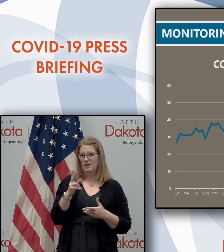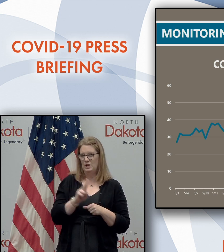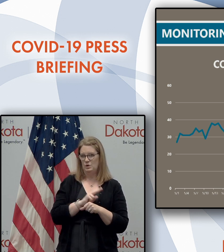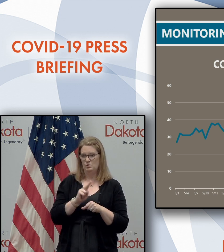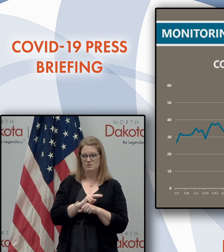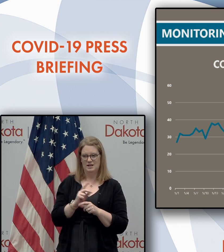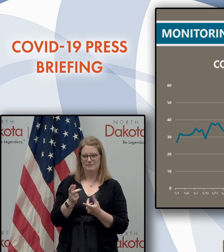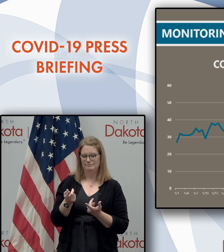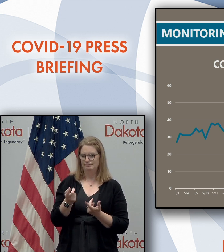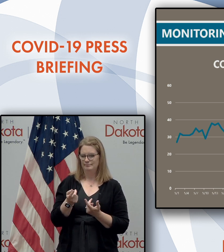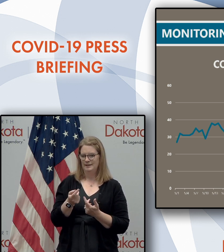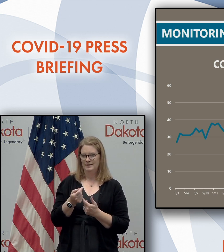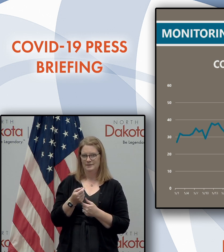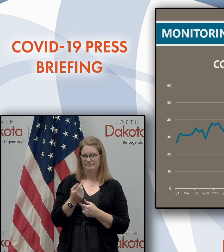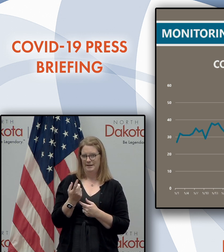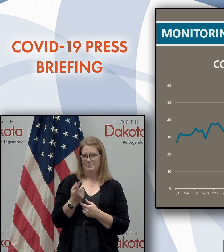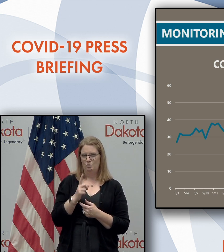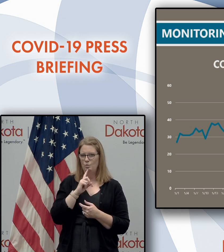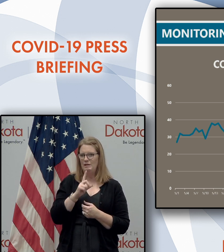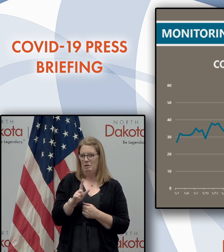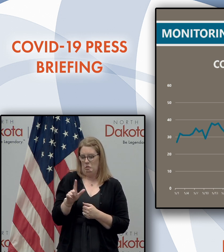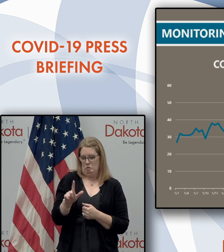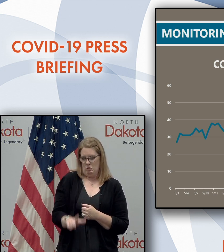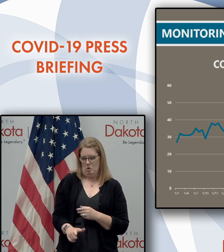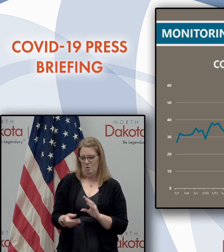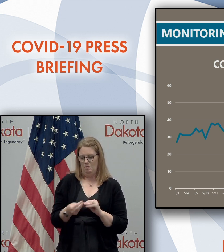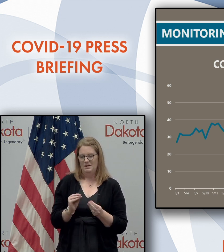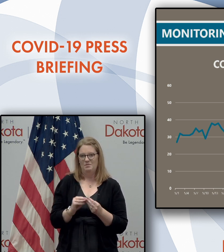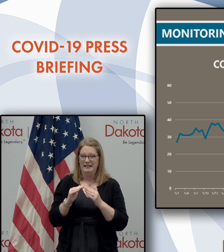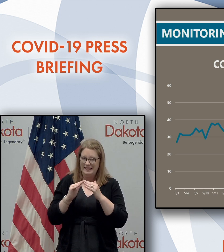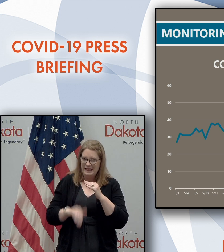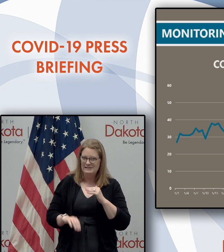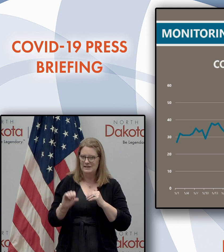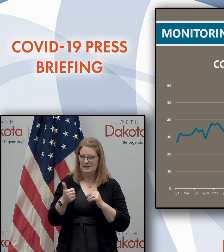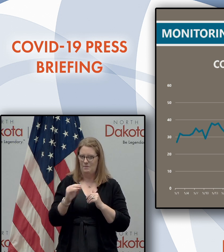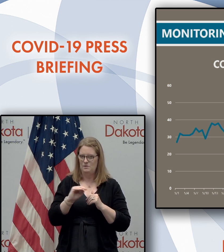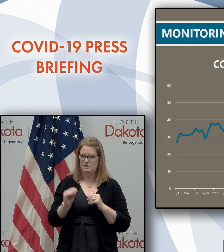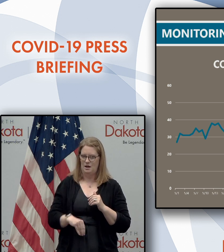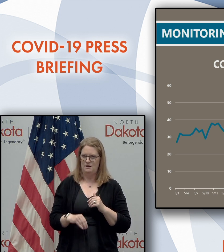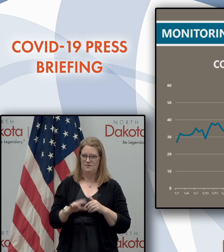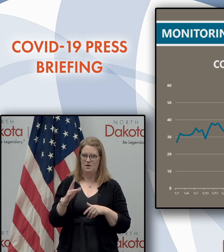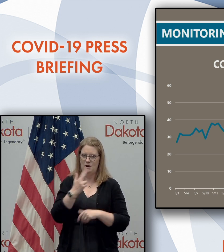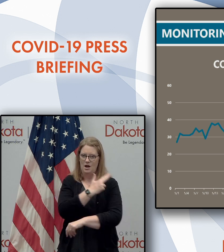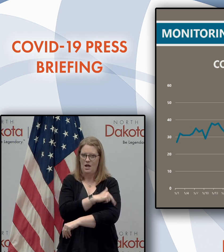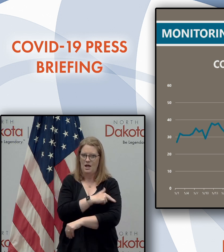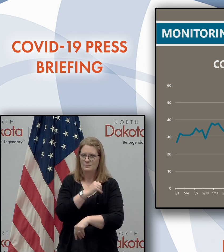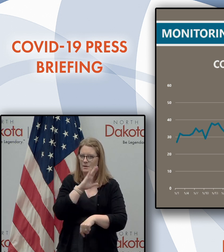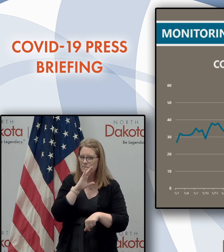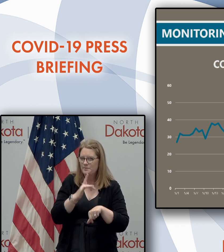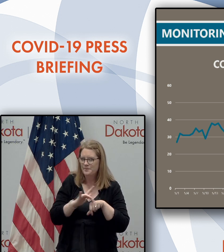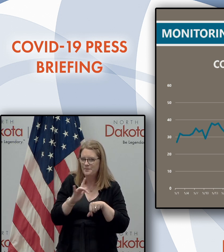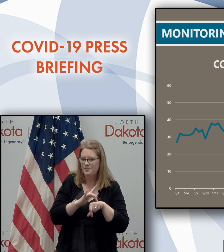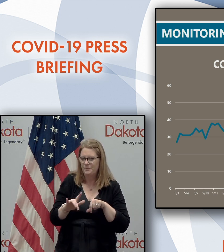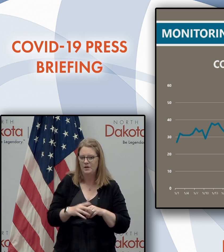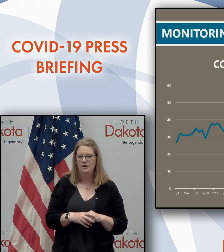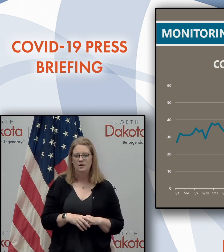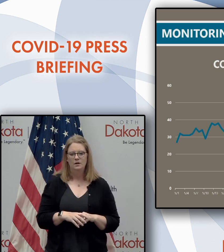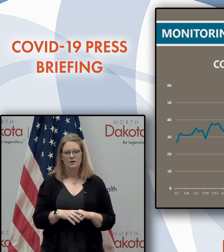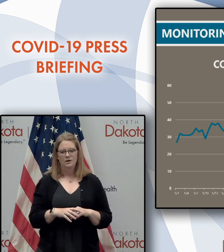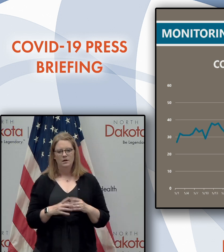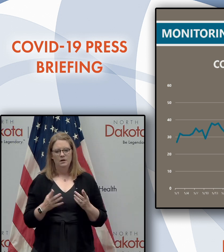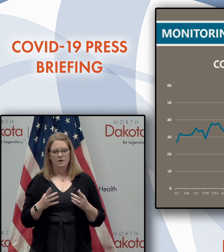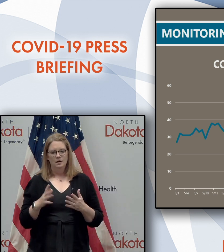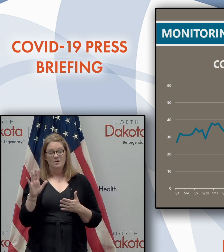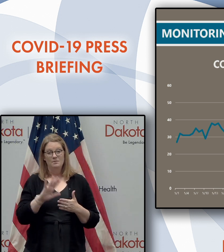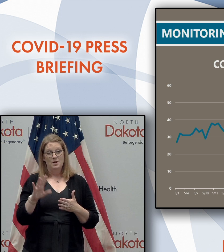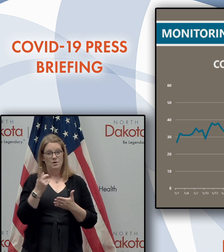single-digit percentages of our overall hospital capacity. But if you take a look at the large blip that we had